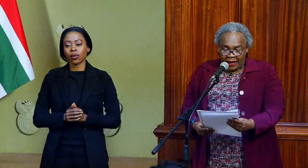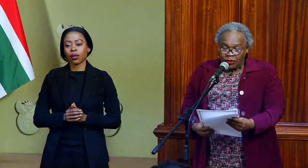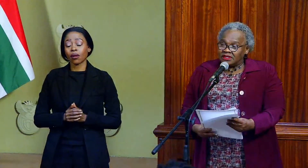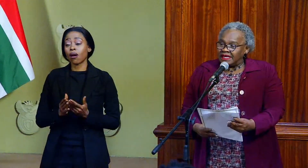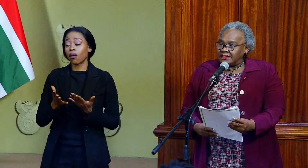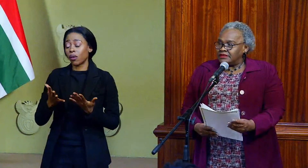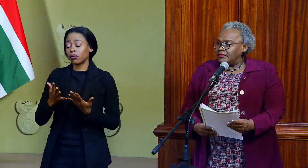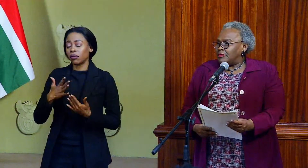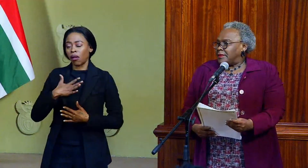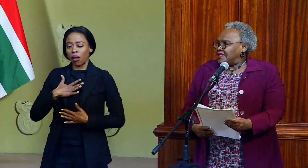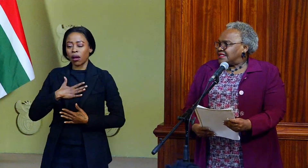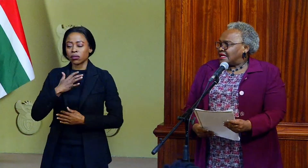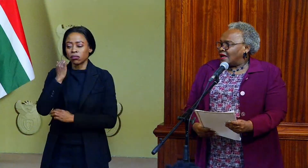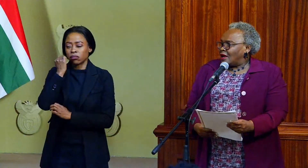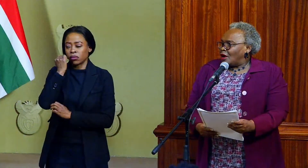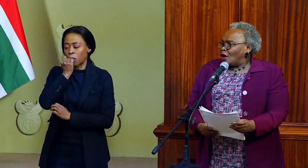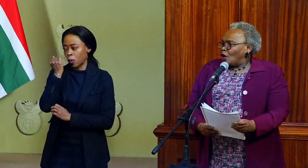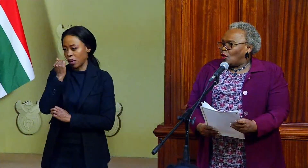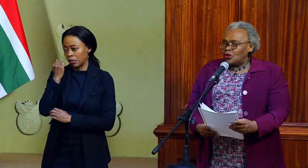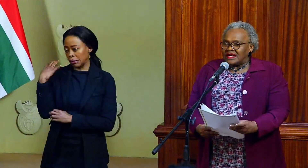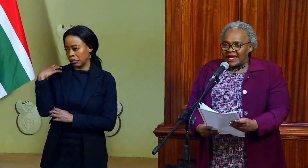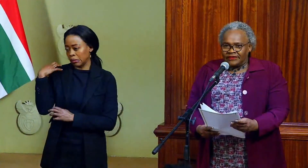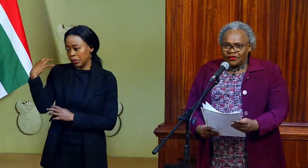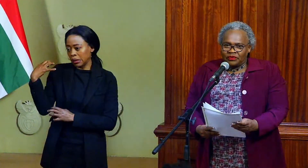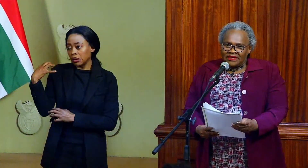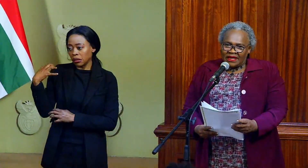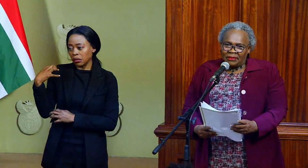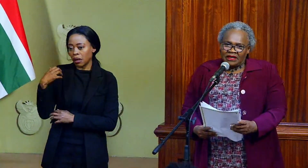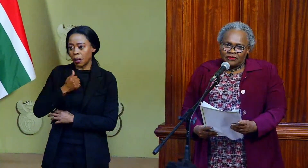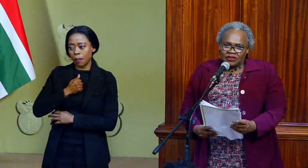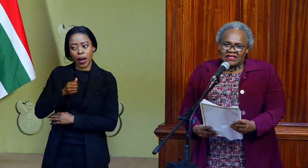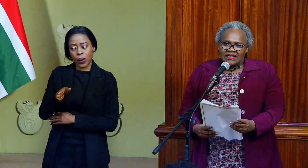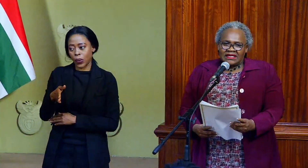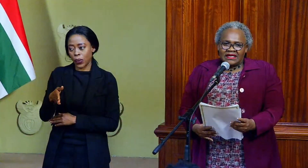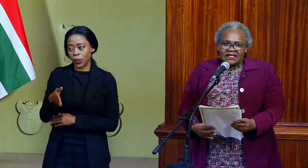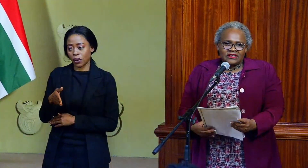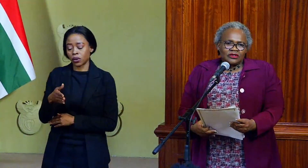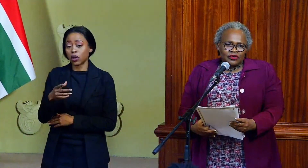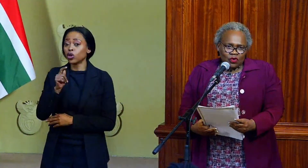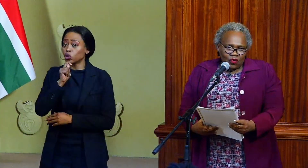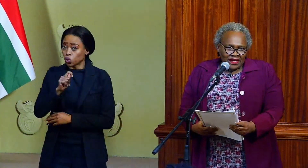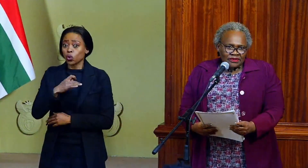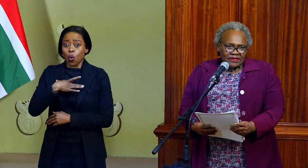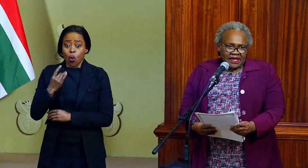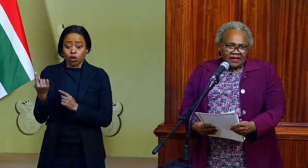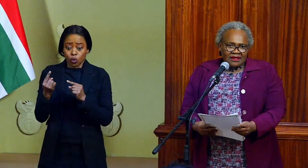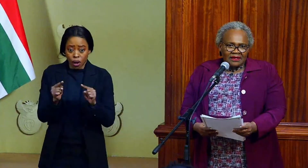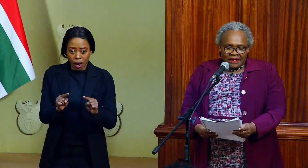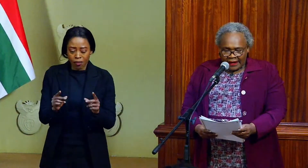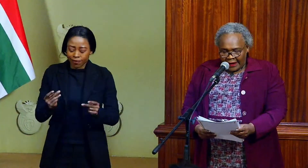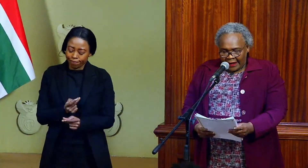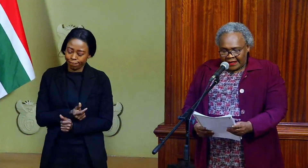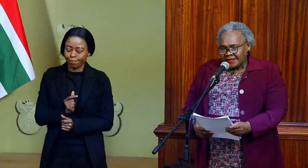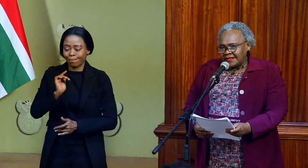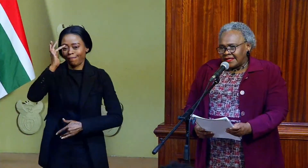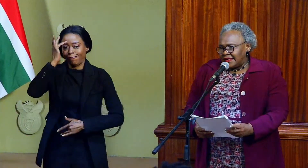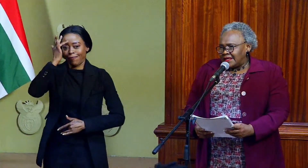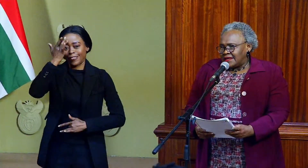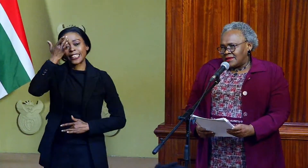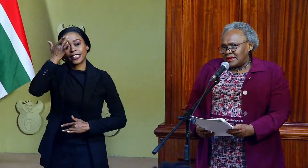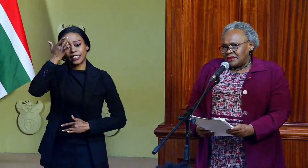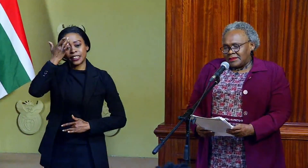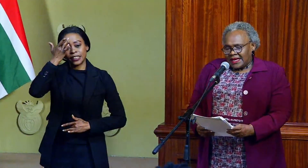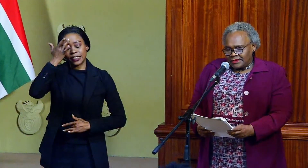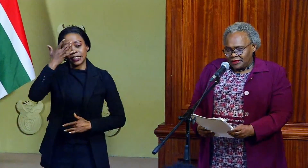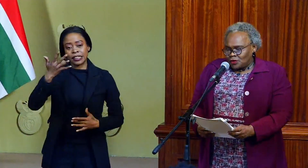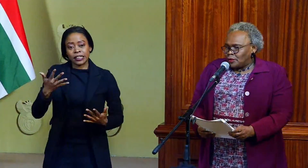start by apologizing for my minister, who would love to be here, but unfortunately, she's not so well today. She